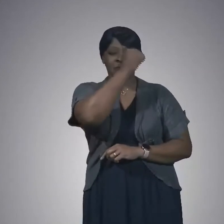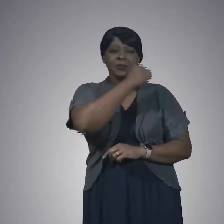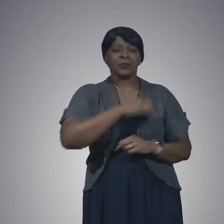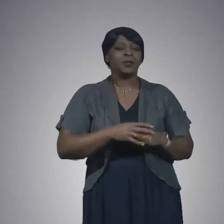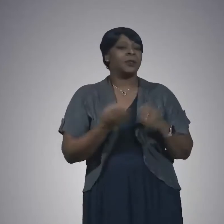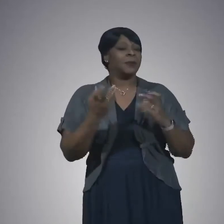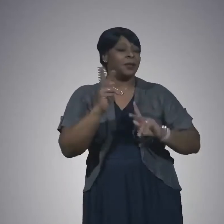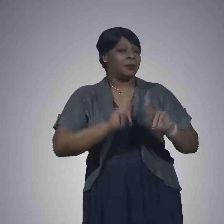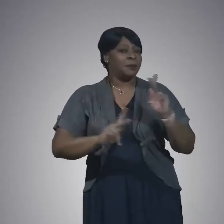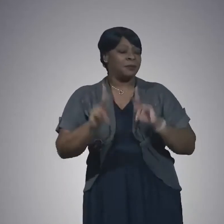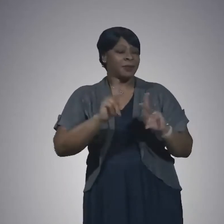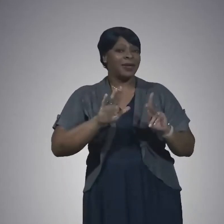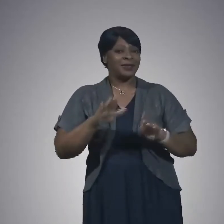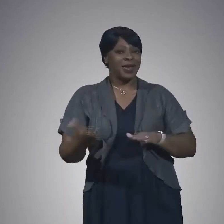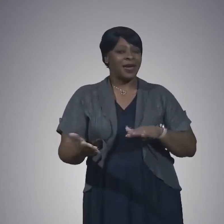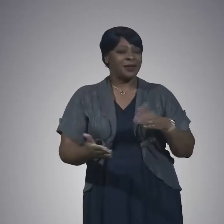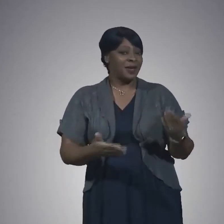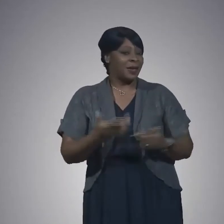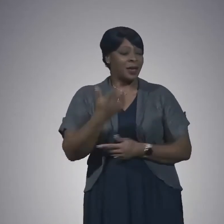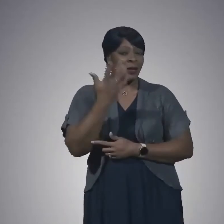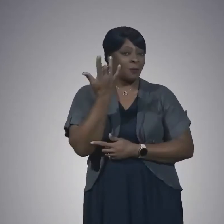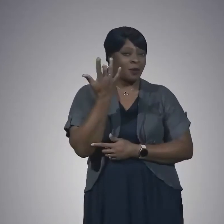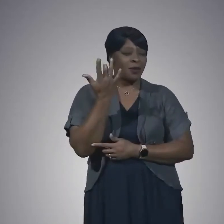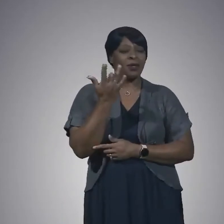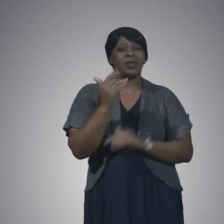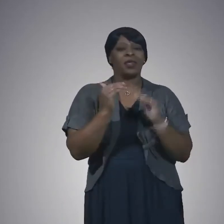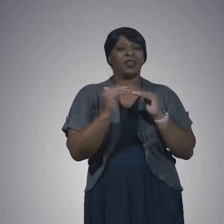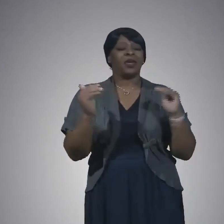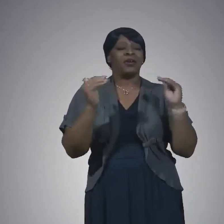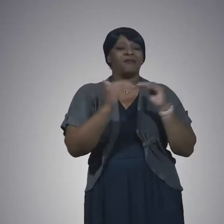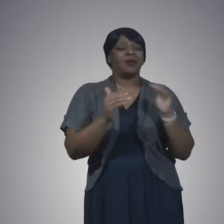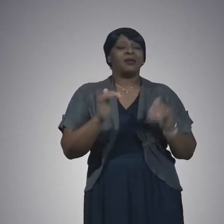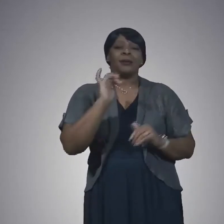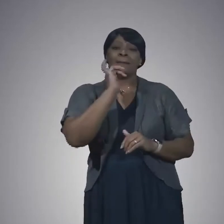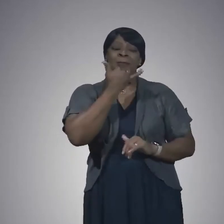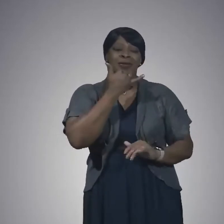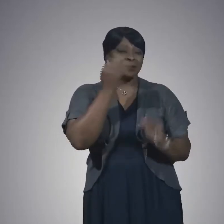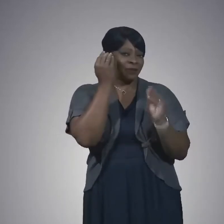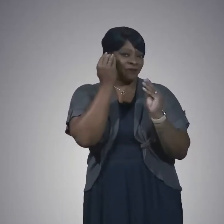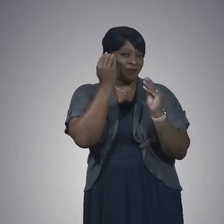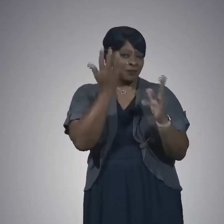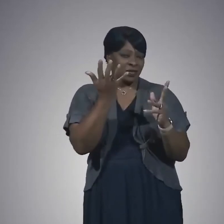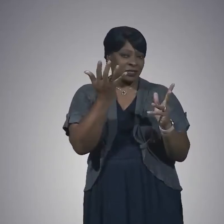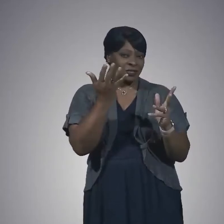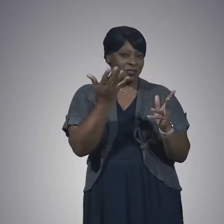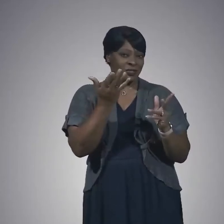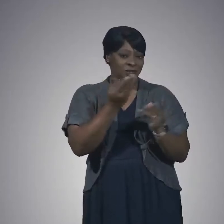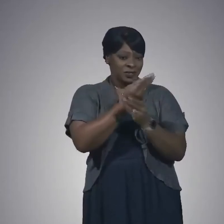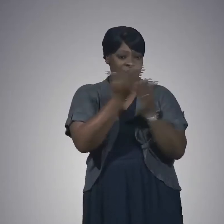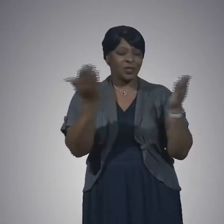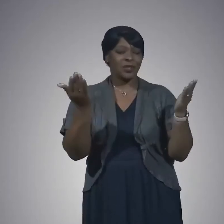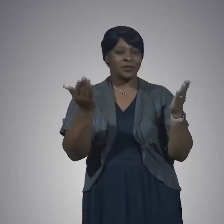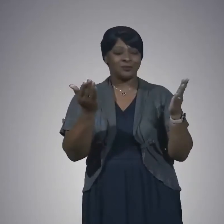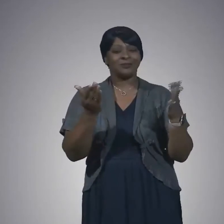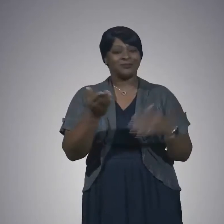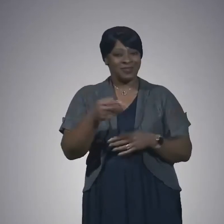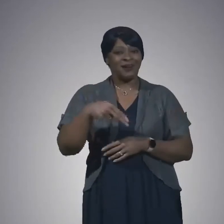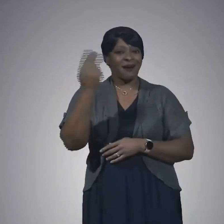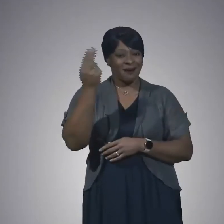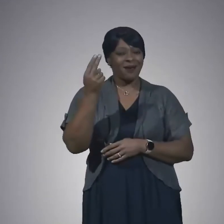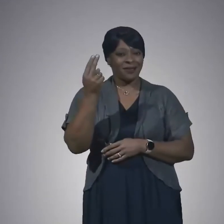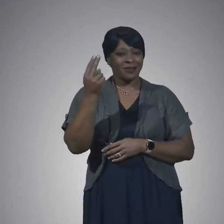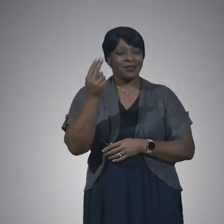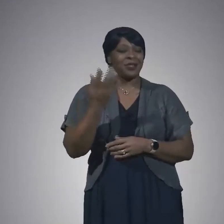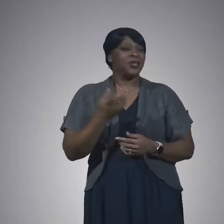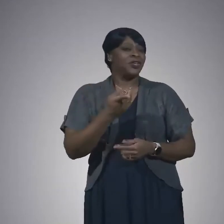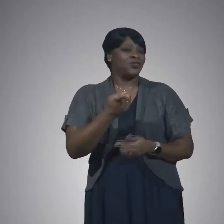a lot of people are dying because the level of misinformation right now is at an all-time high.